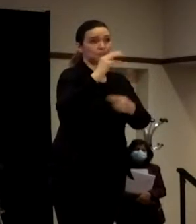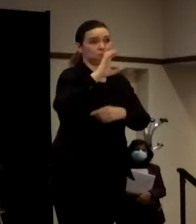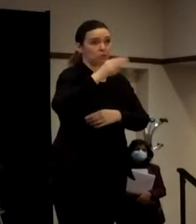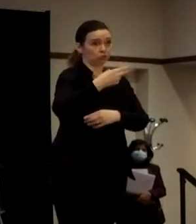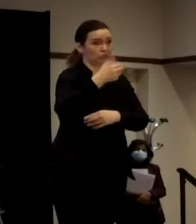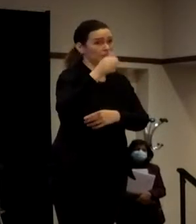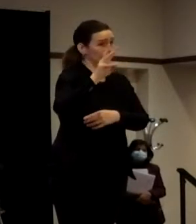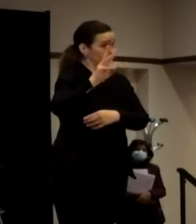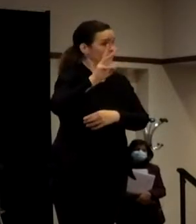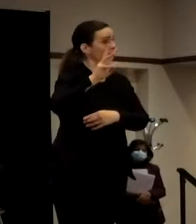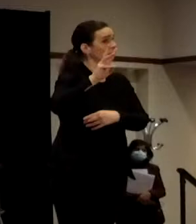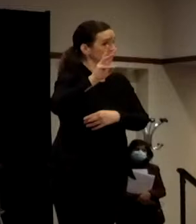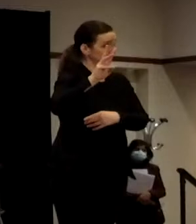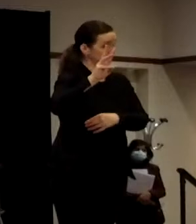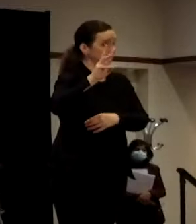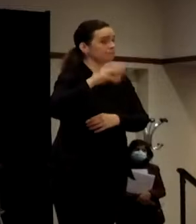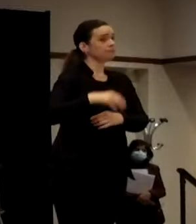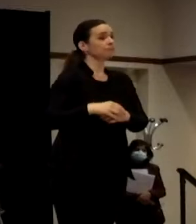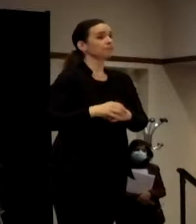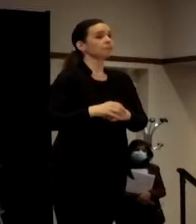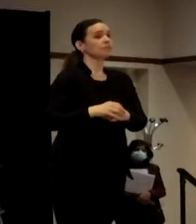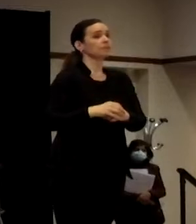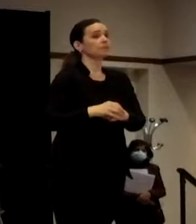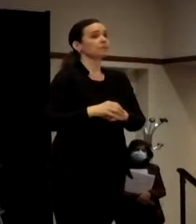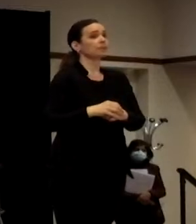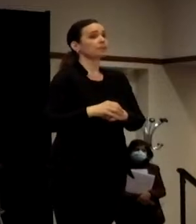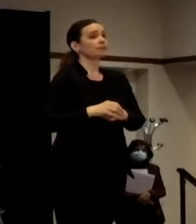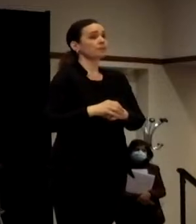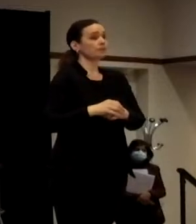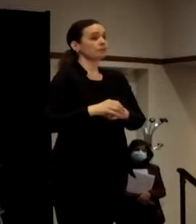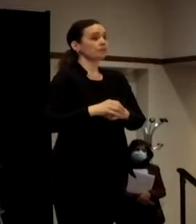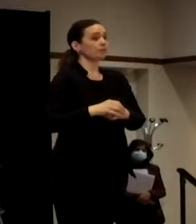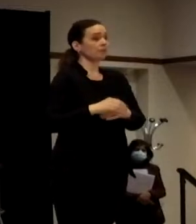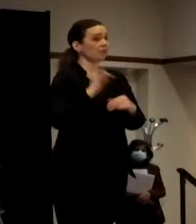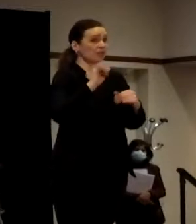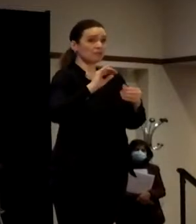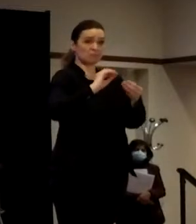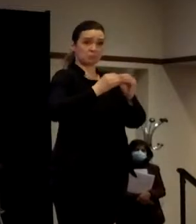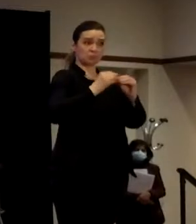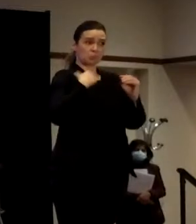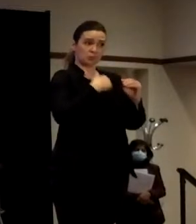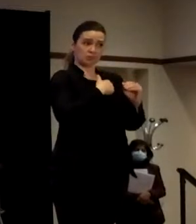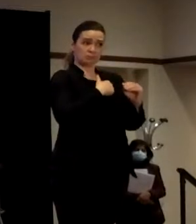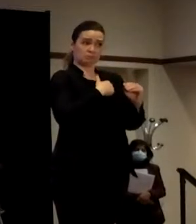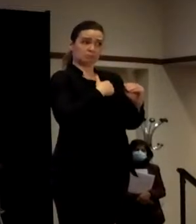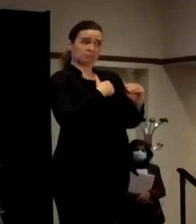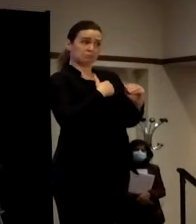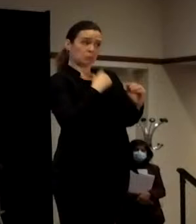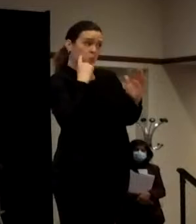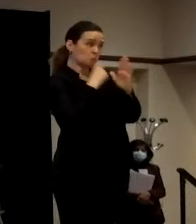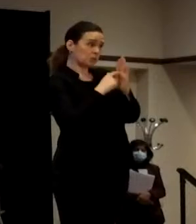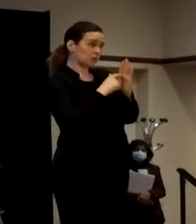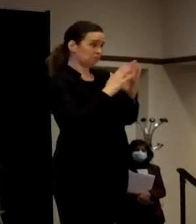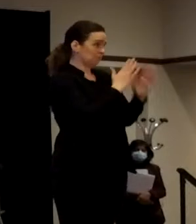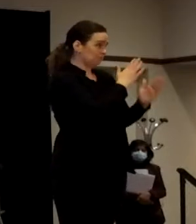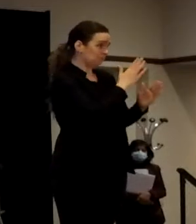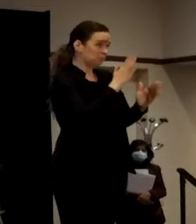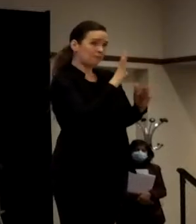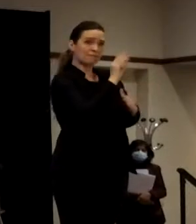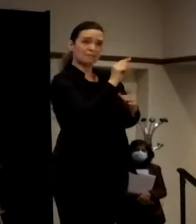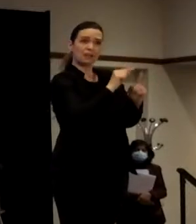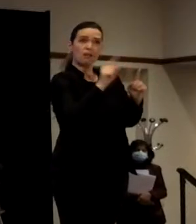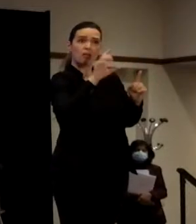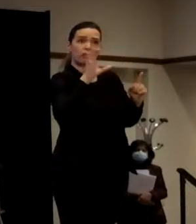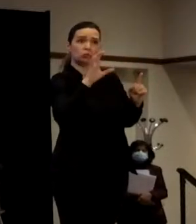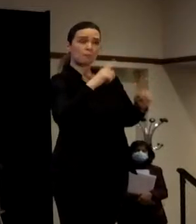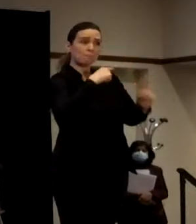date. Overall, caseloads have stabilized somewhere between 50 to 100. Some days we'll go a little bit under 50.